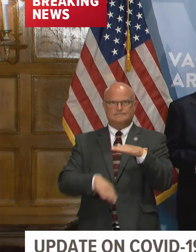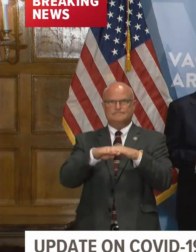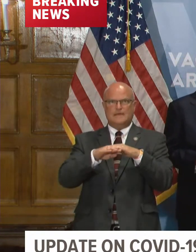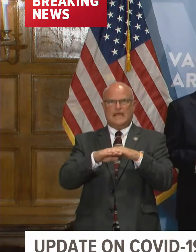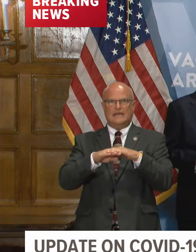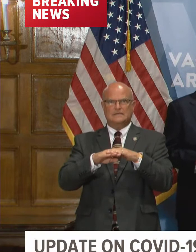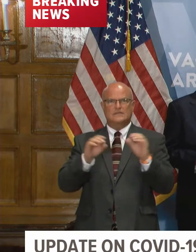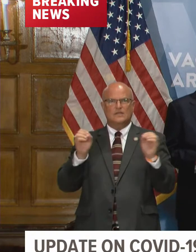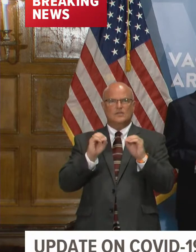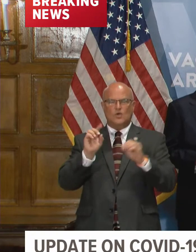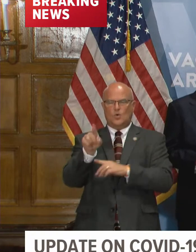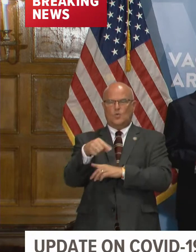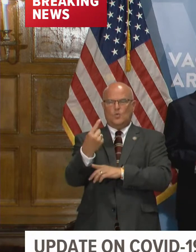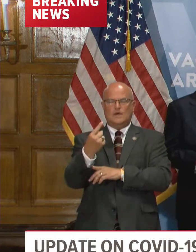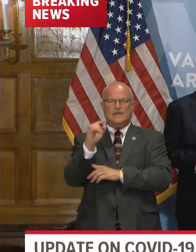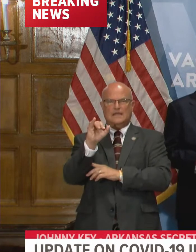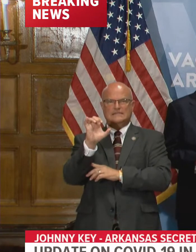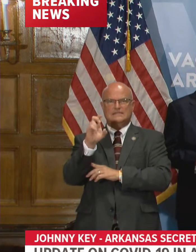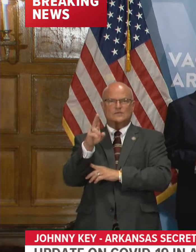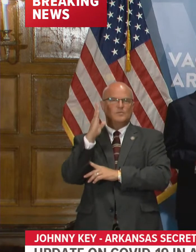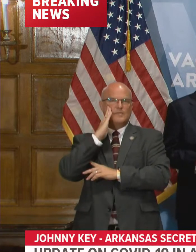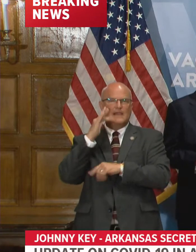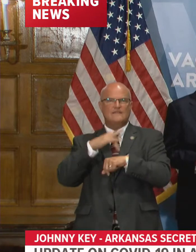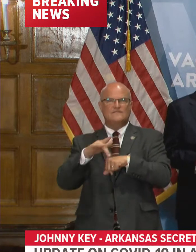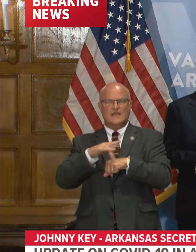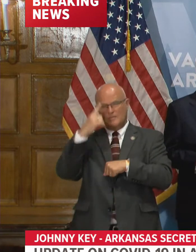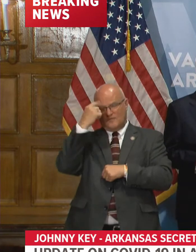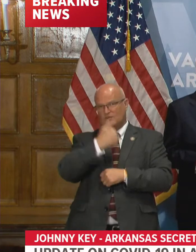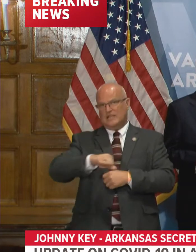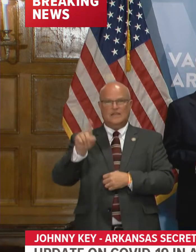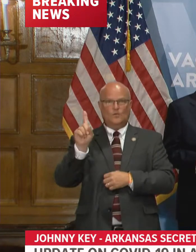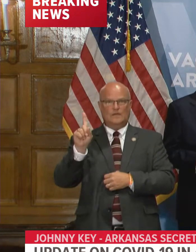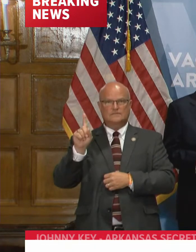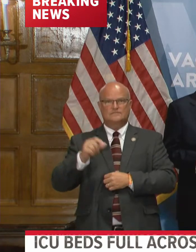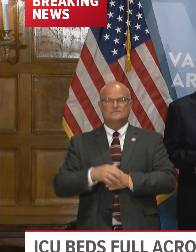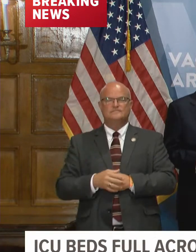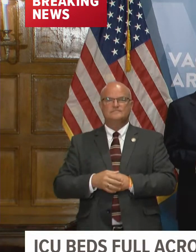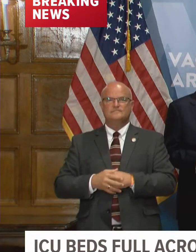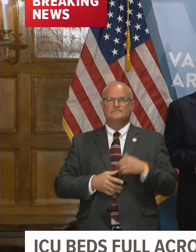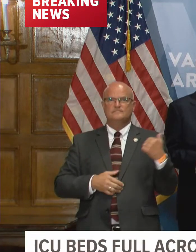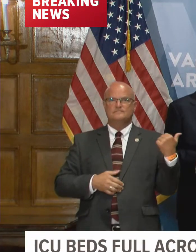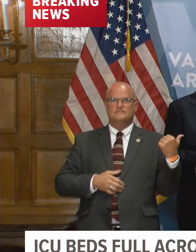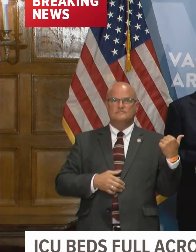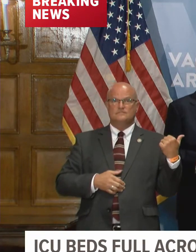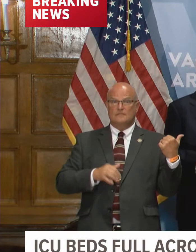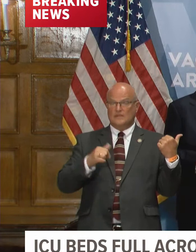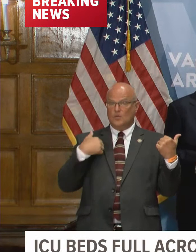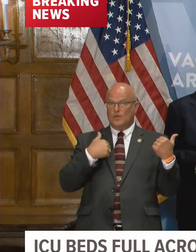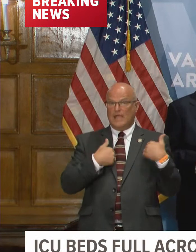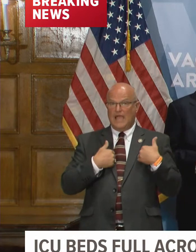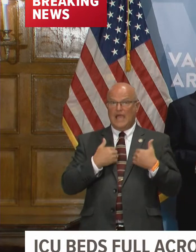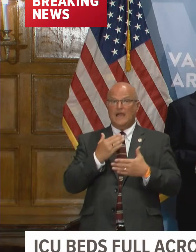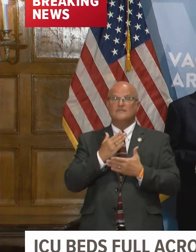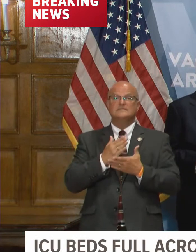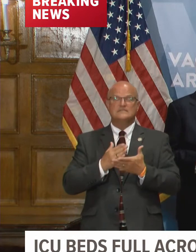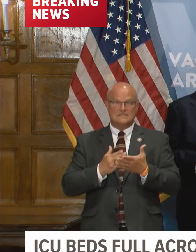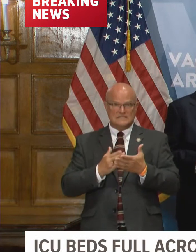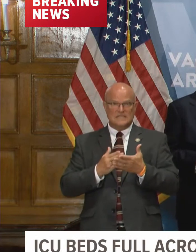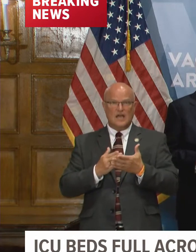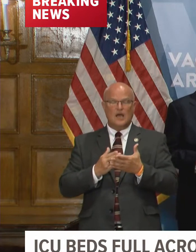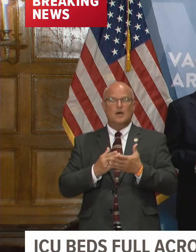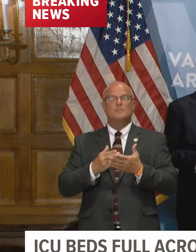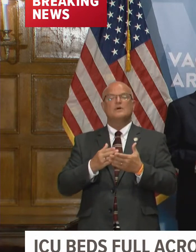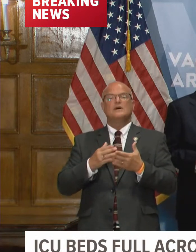state where we don't have a single ICU bed available for anyone? Well, that we have some beds holding,